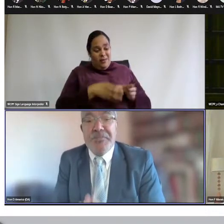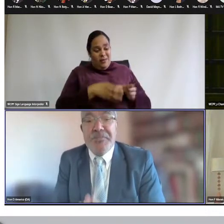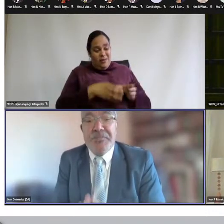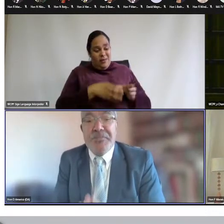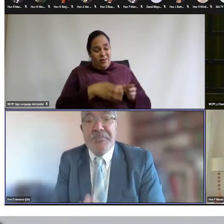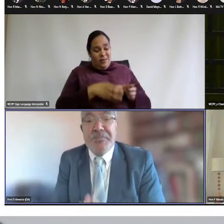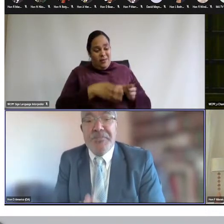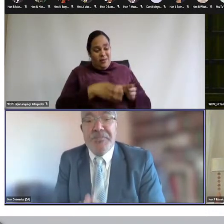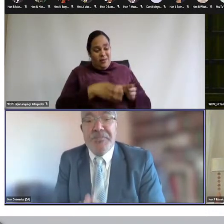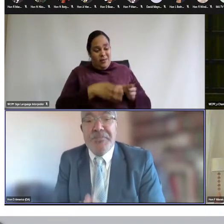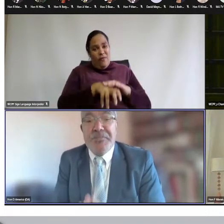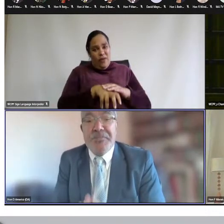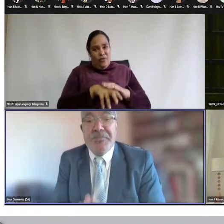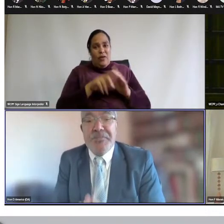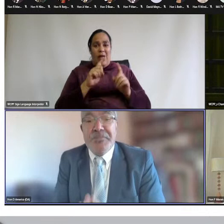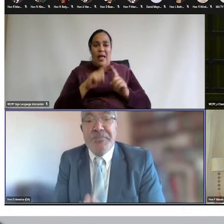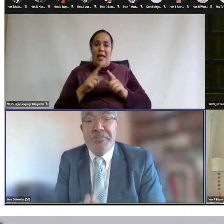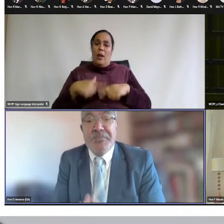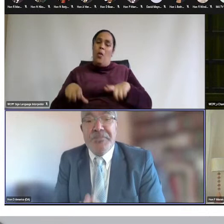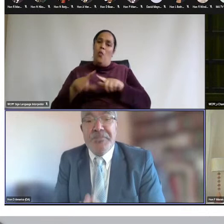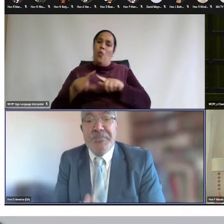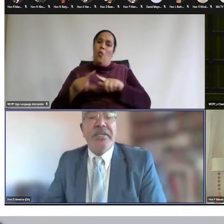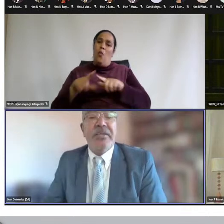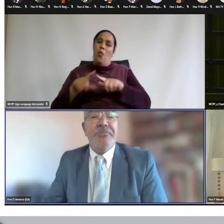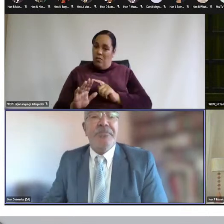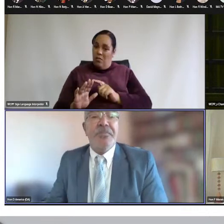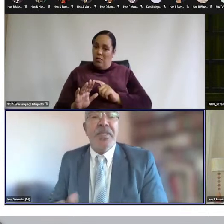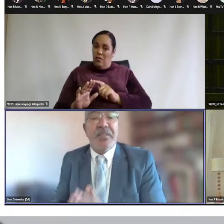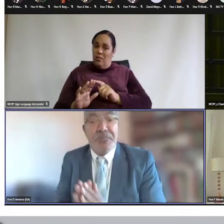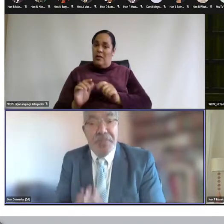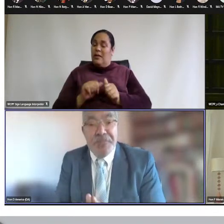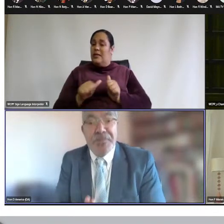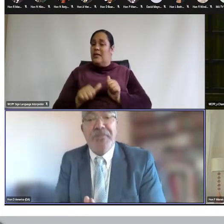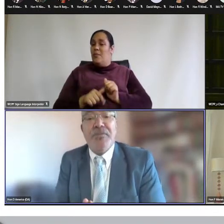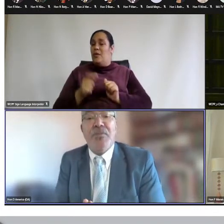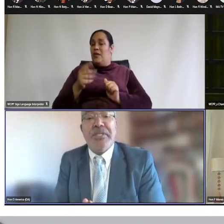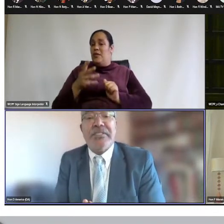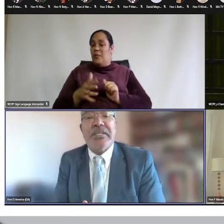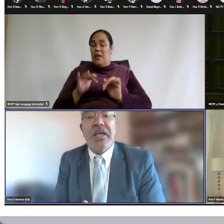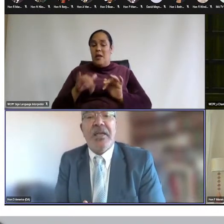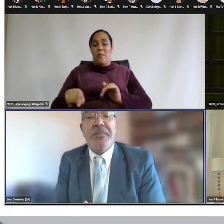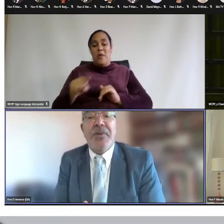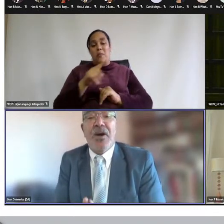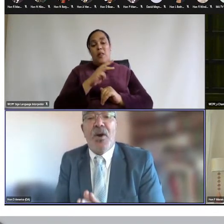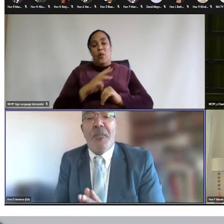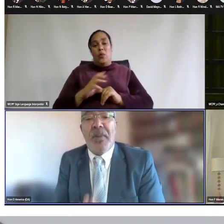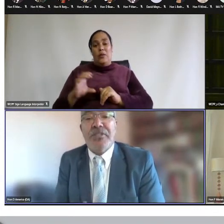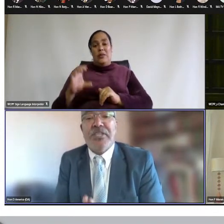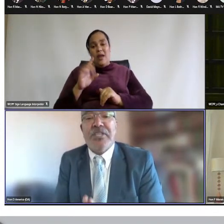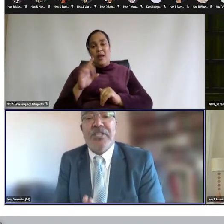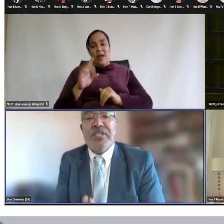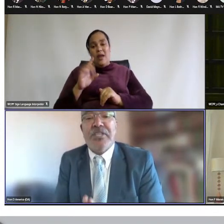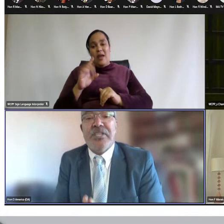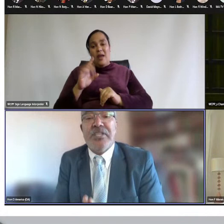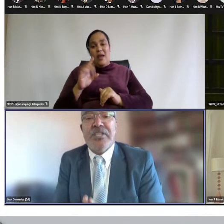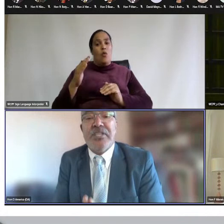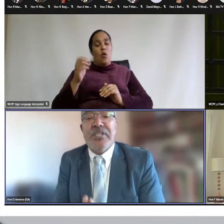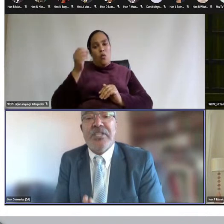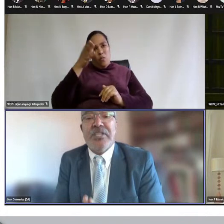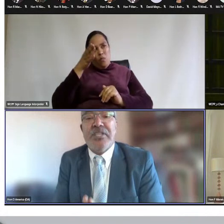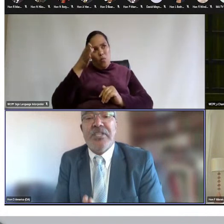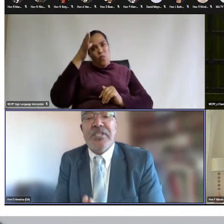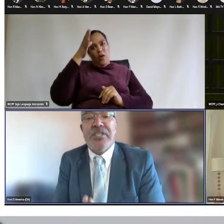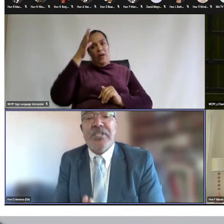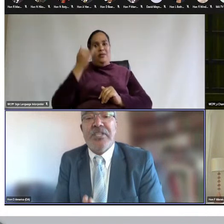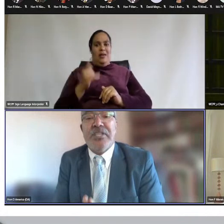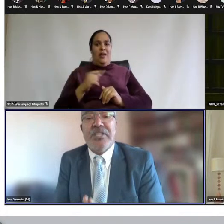both provincially and locally? Deputy Speaker, the people of the Western Cape are much the wiser because